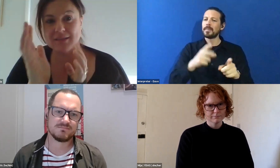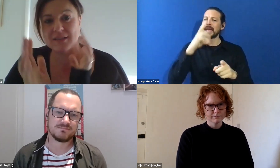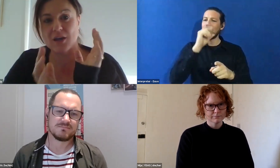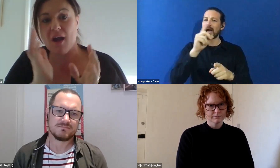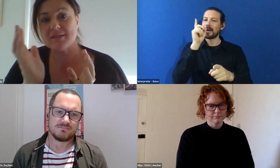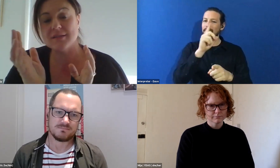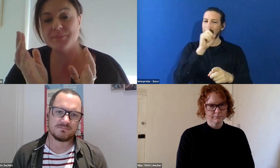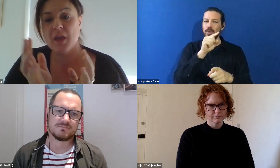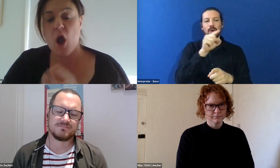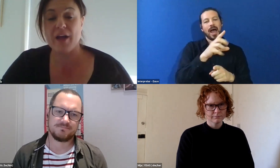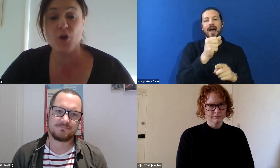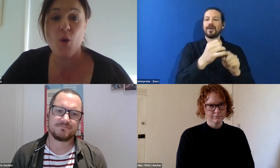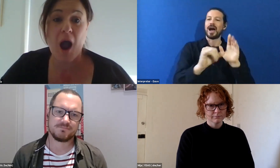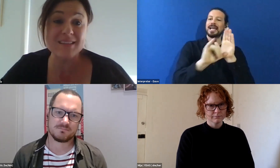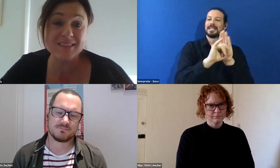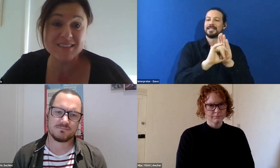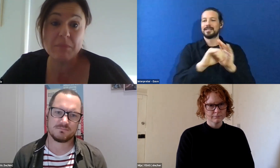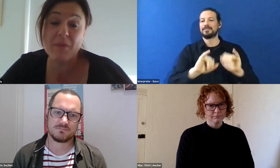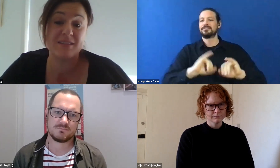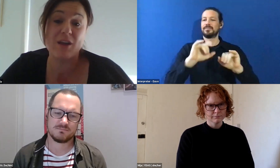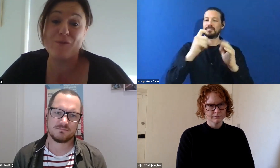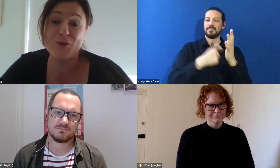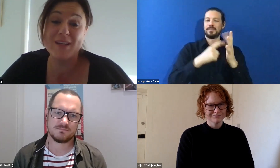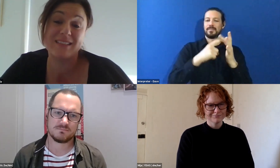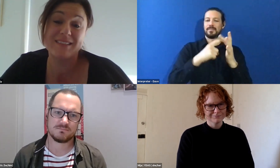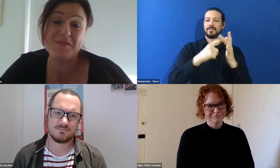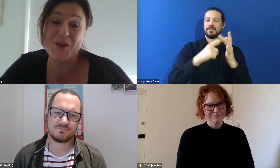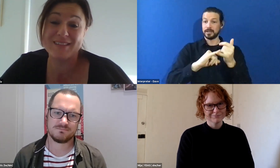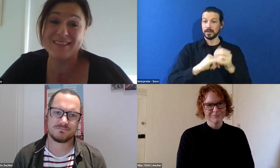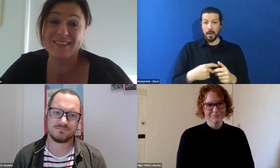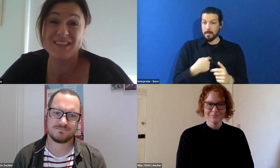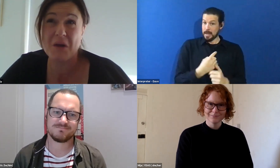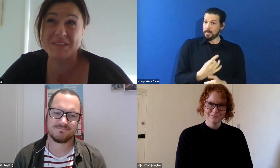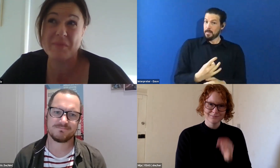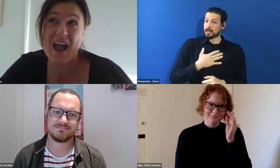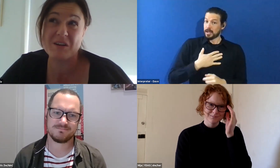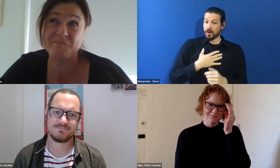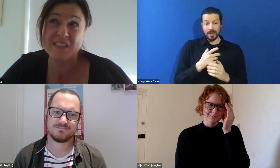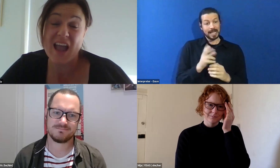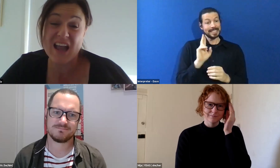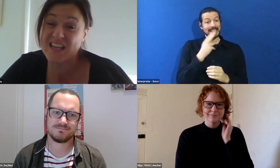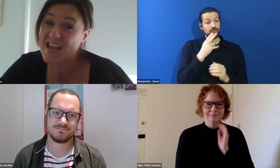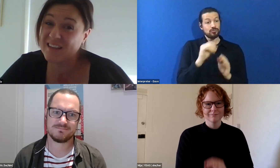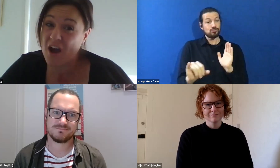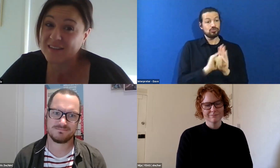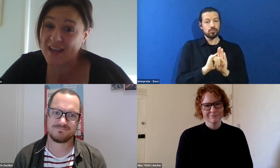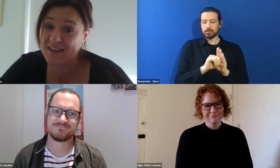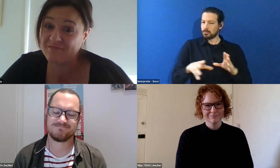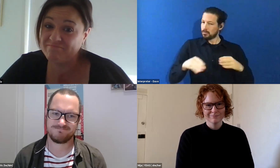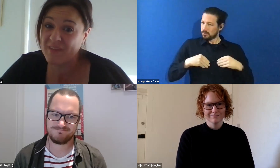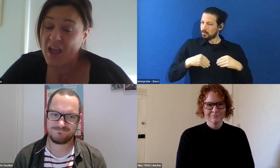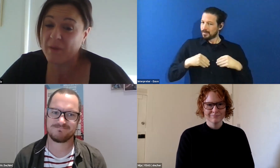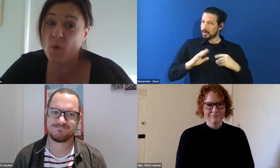of identity crisis. I know I didn't accept myself fully as a deaf person until I was about 18,